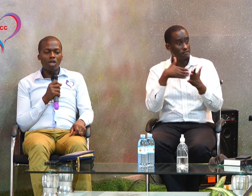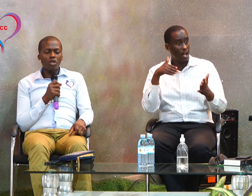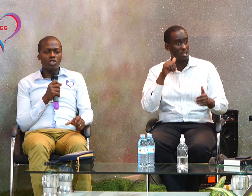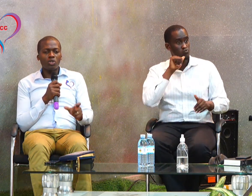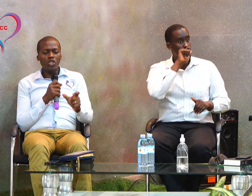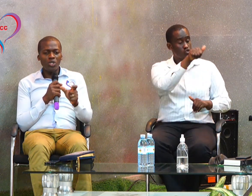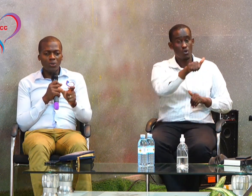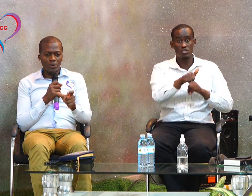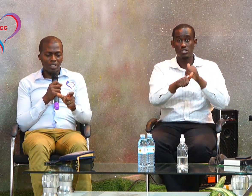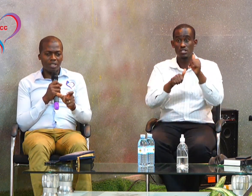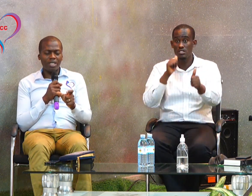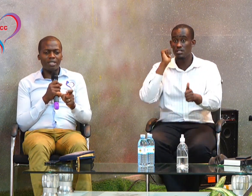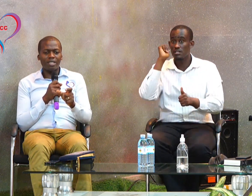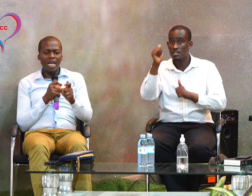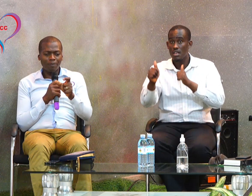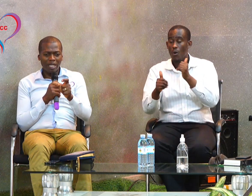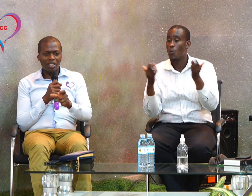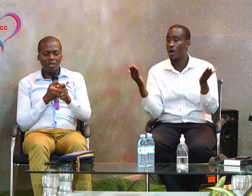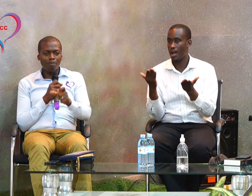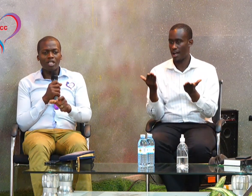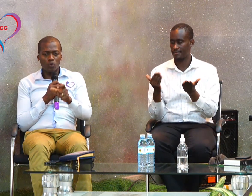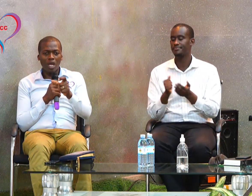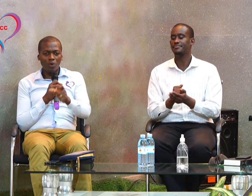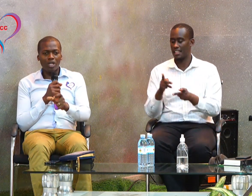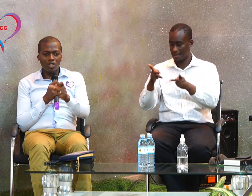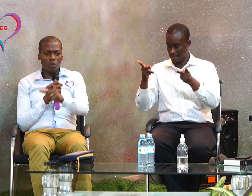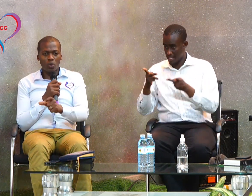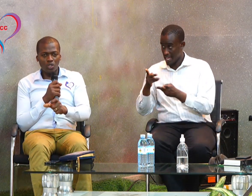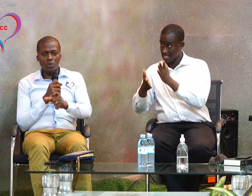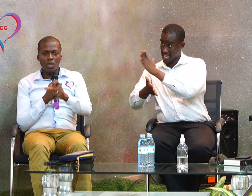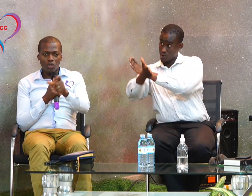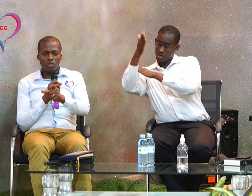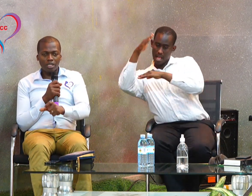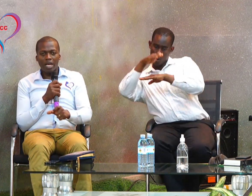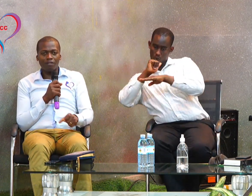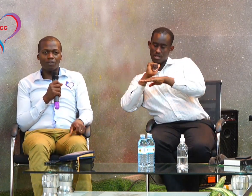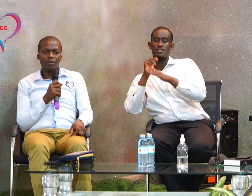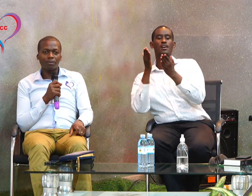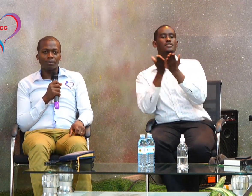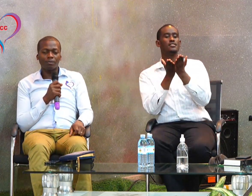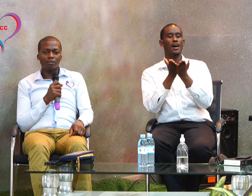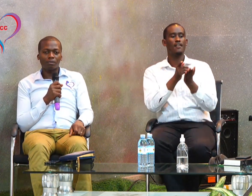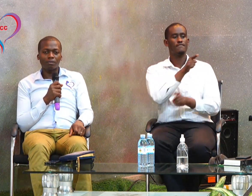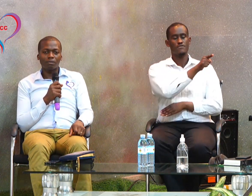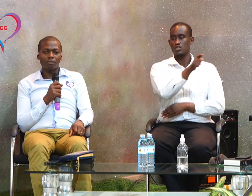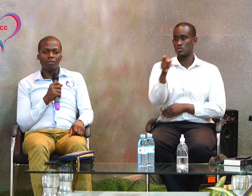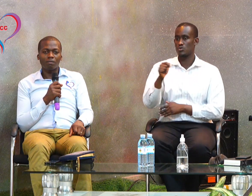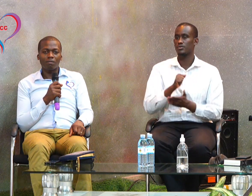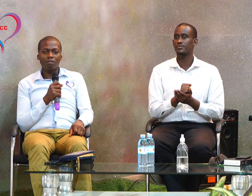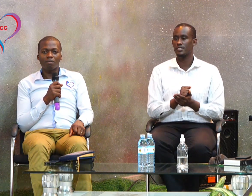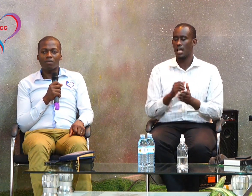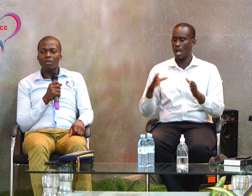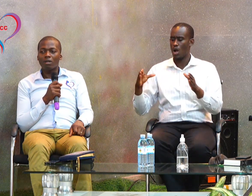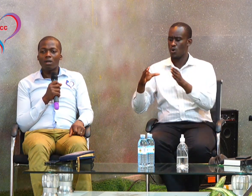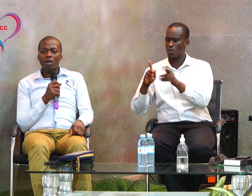okubeererezaamu. Because your use is in that particular place where God has called you to serve. Chika chabantu